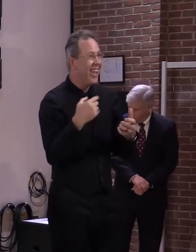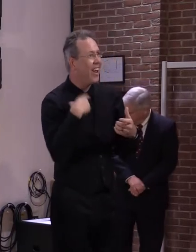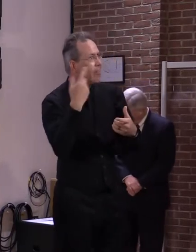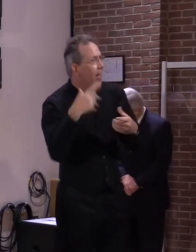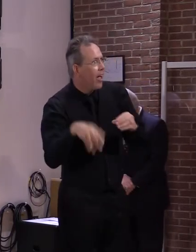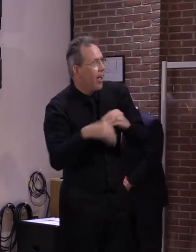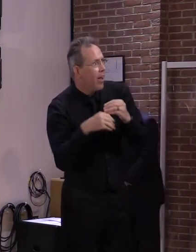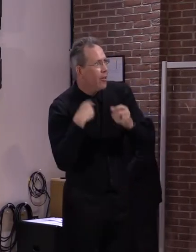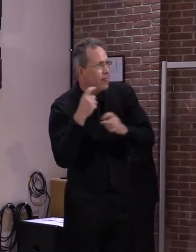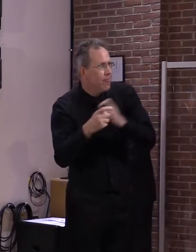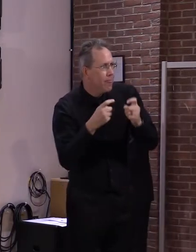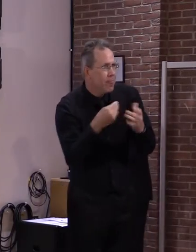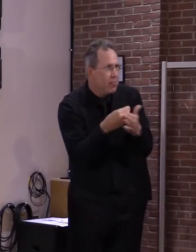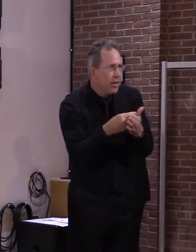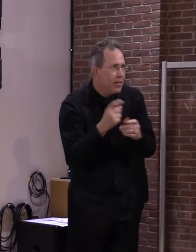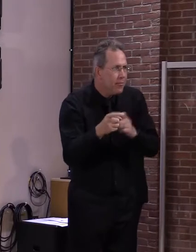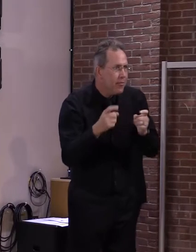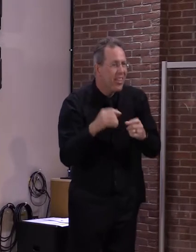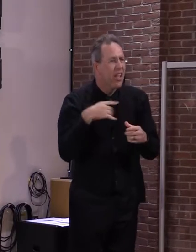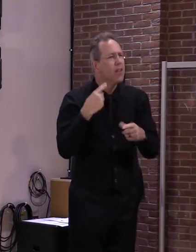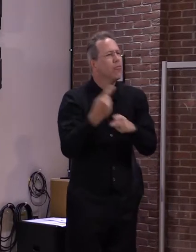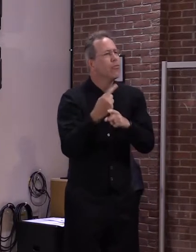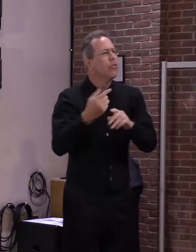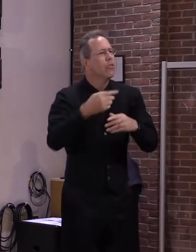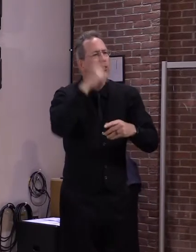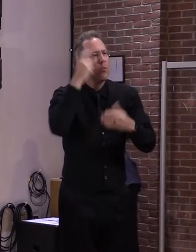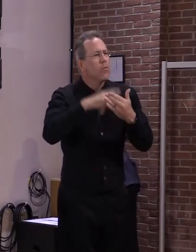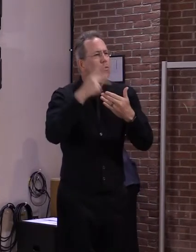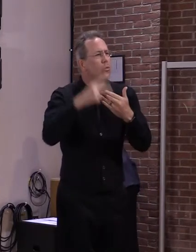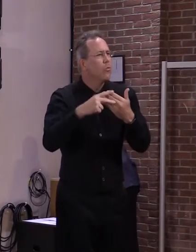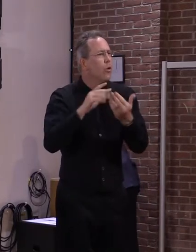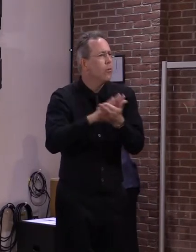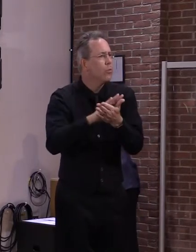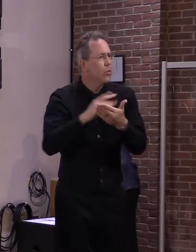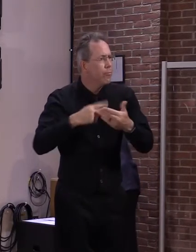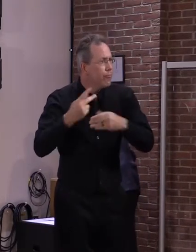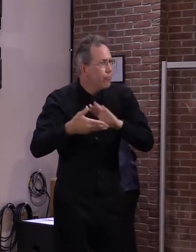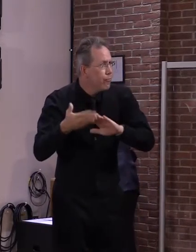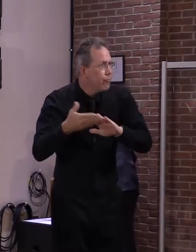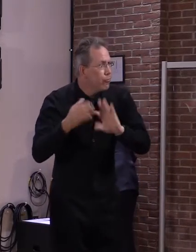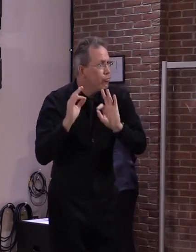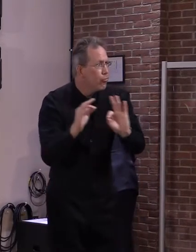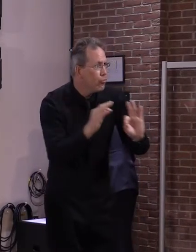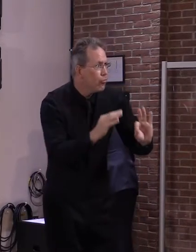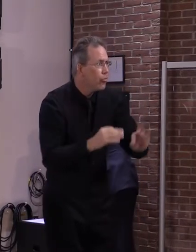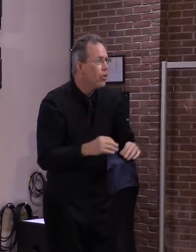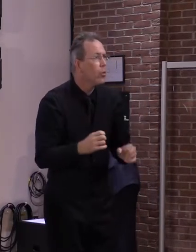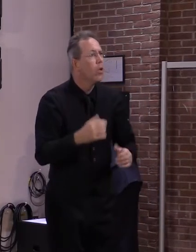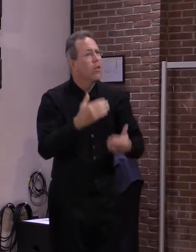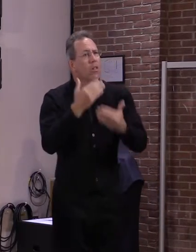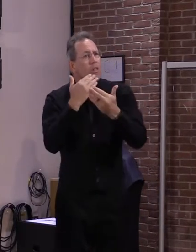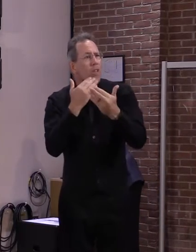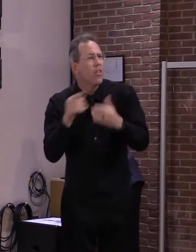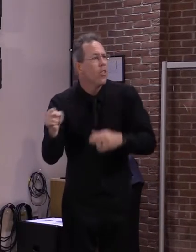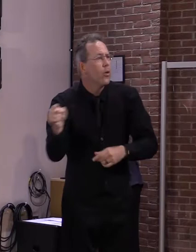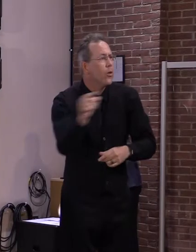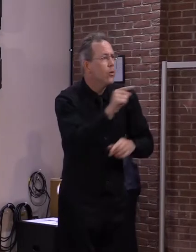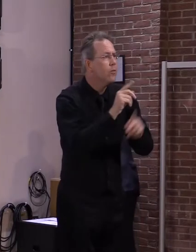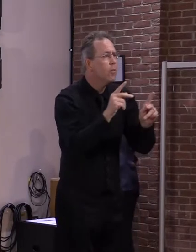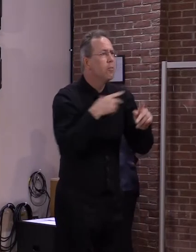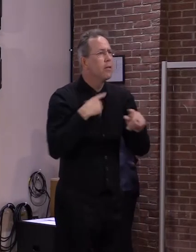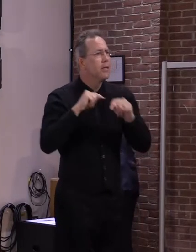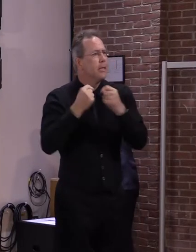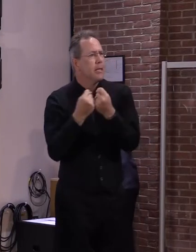local school districts are putting together for their students. I want to thank the team that worked over the last few months to make